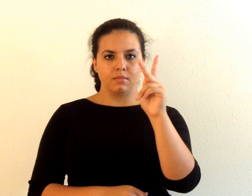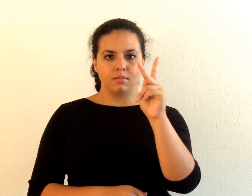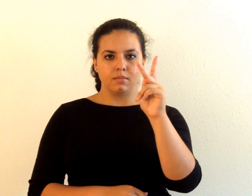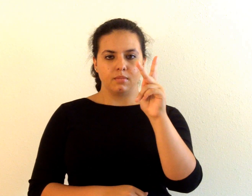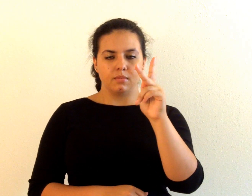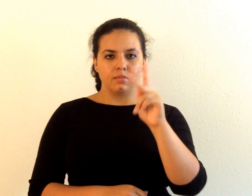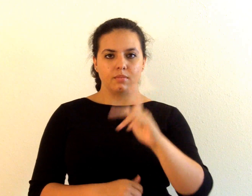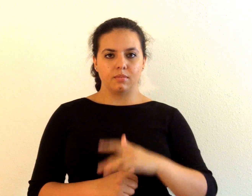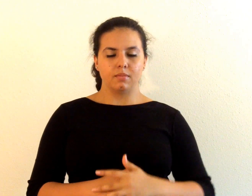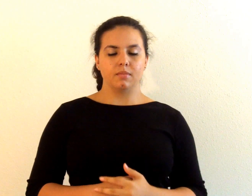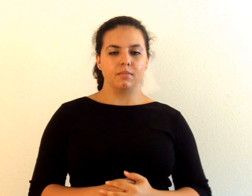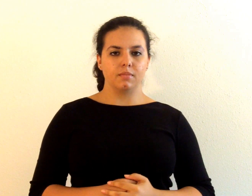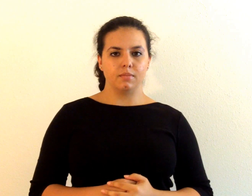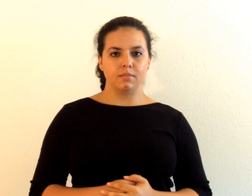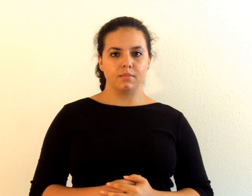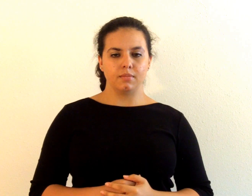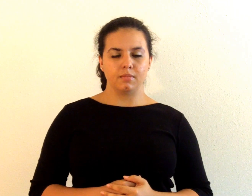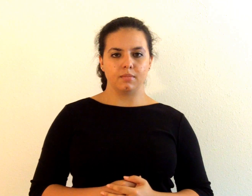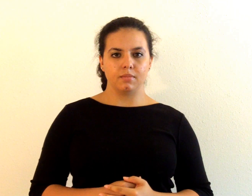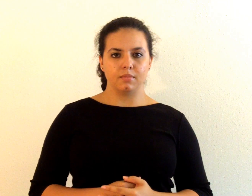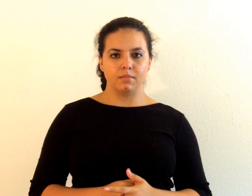way. L.